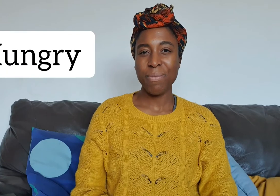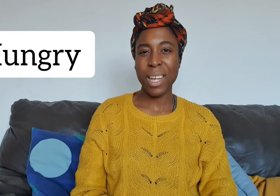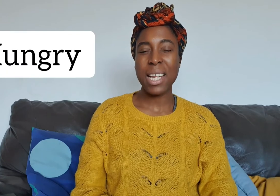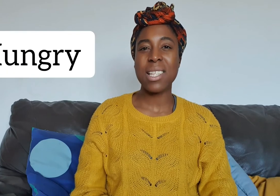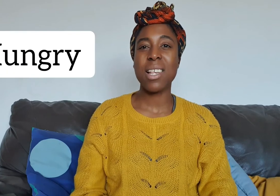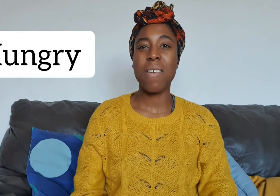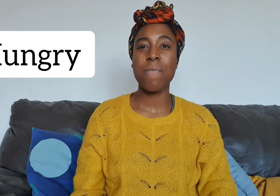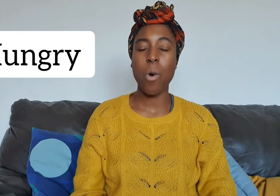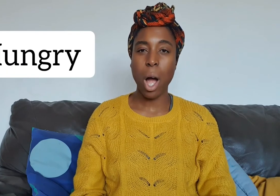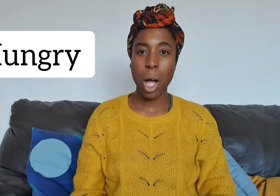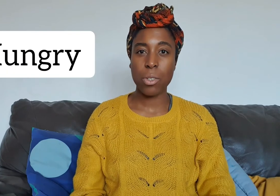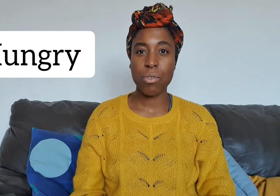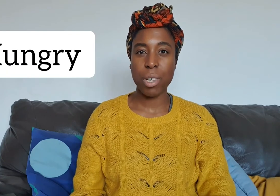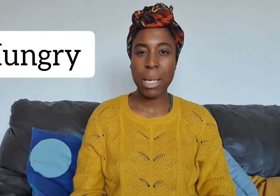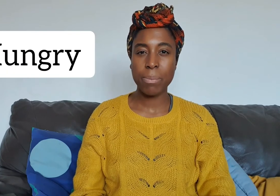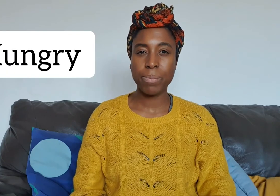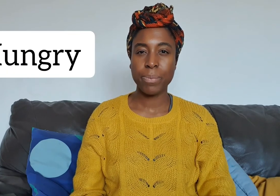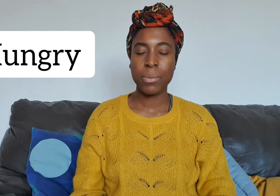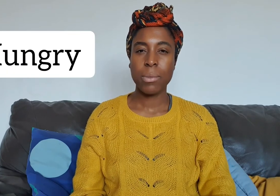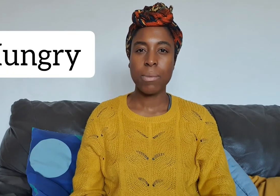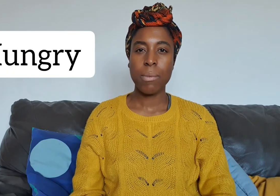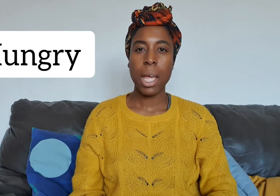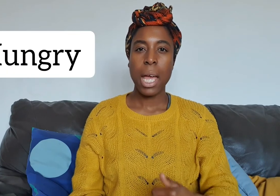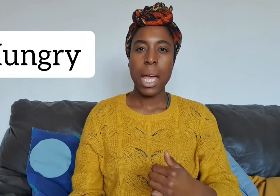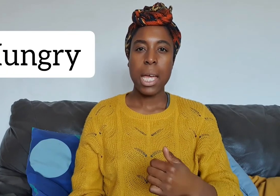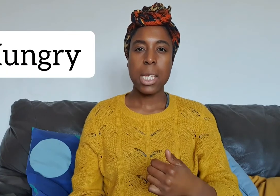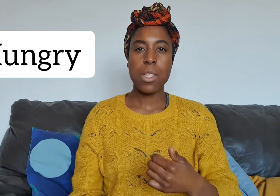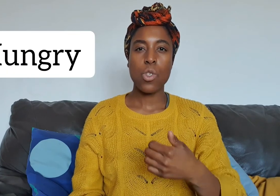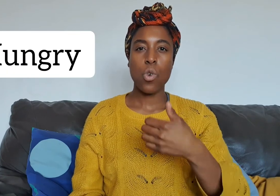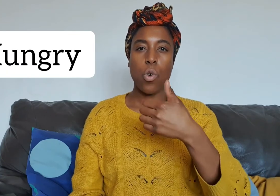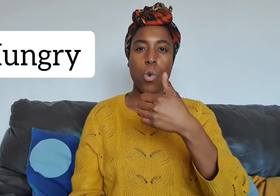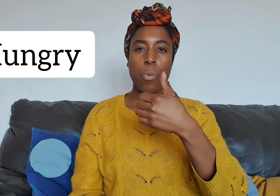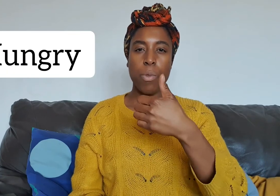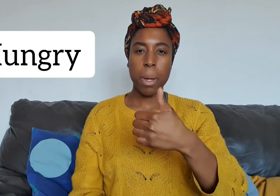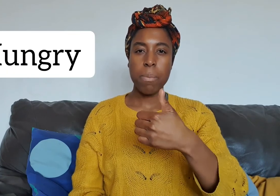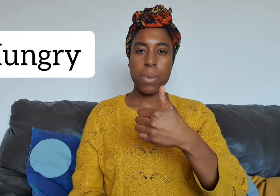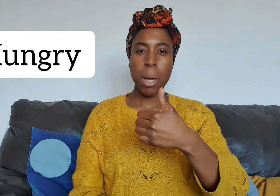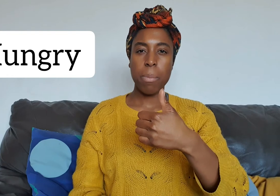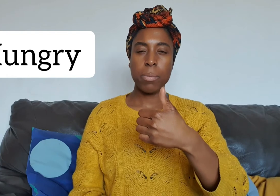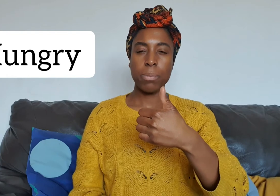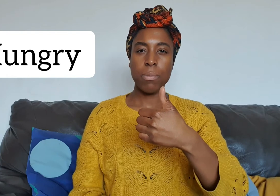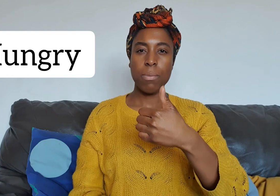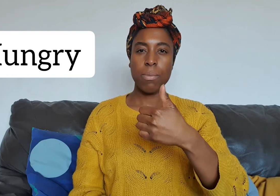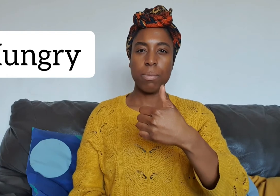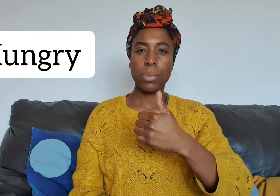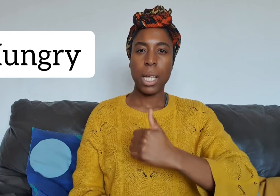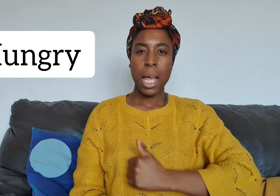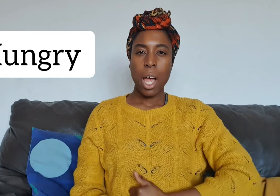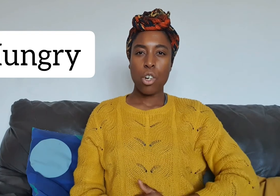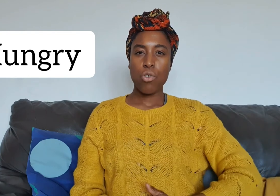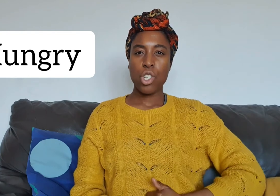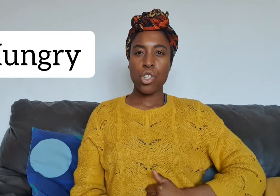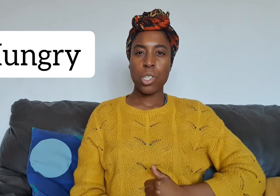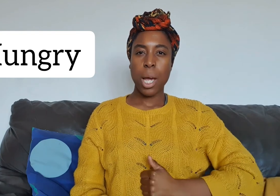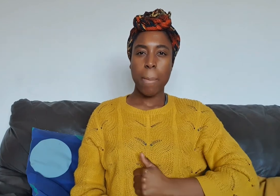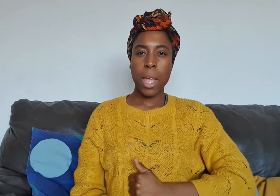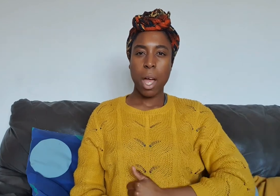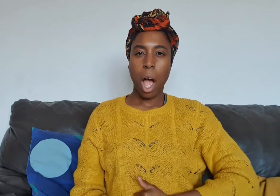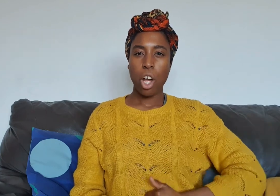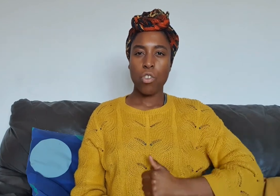And the sign for hungry is your thumbs up across your tummy.